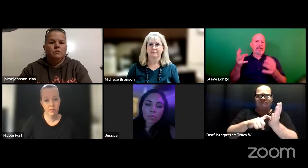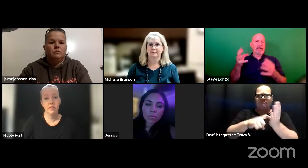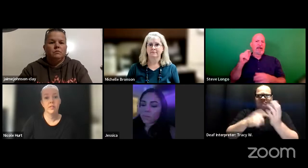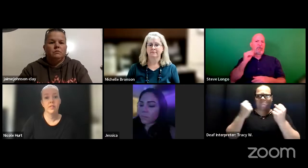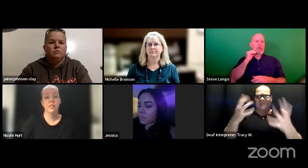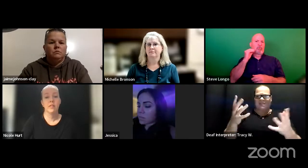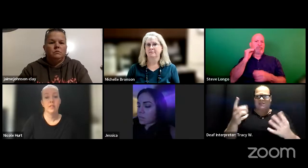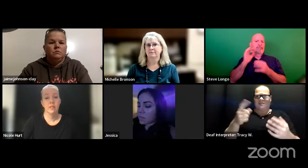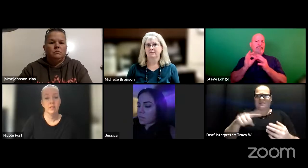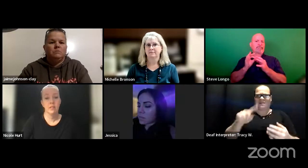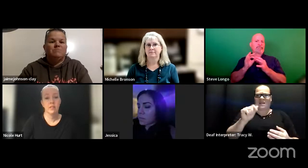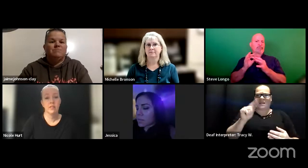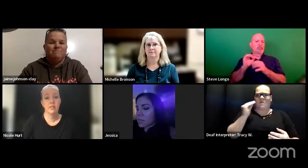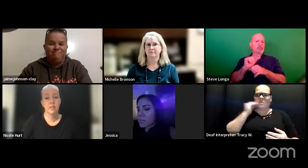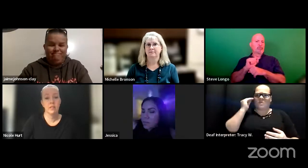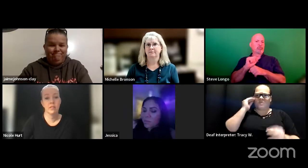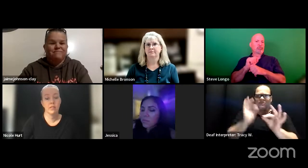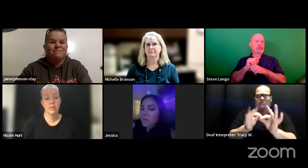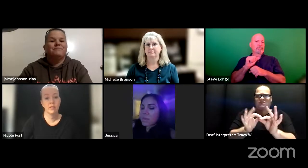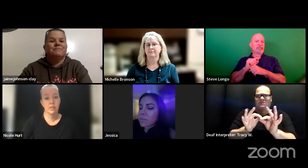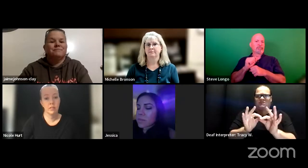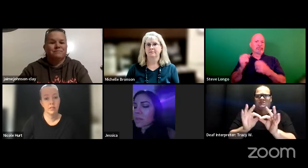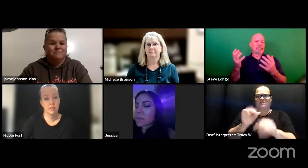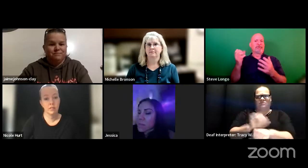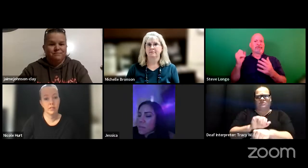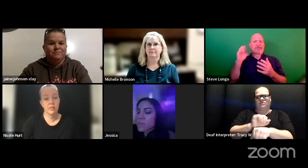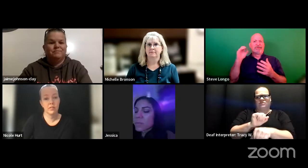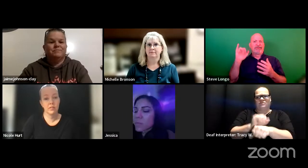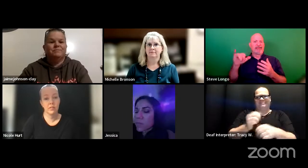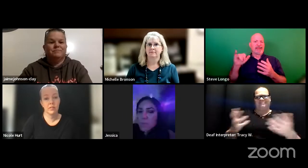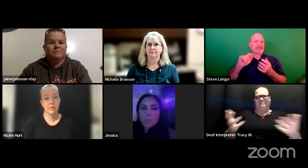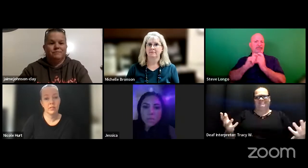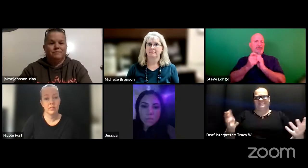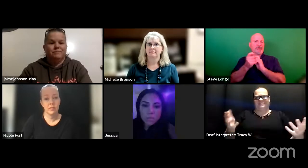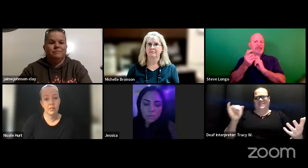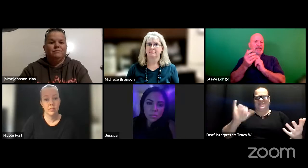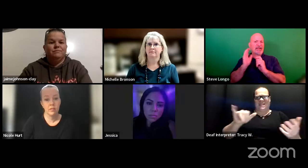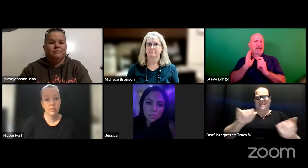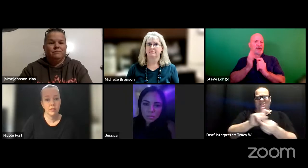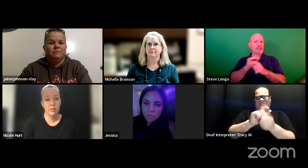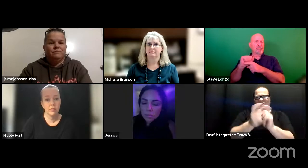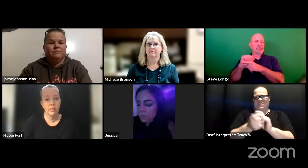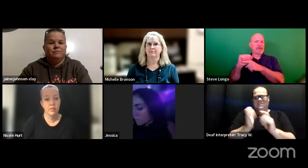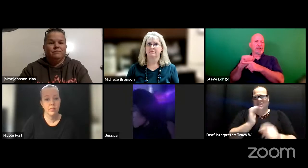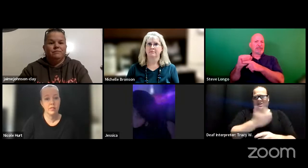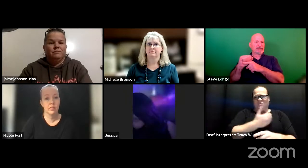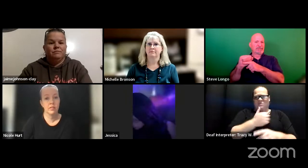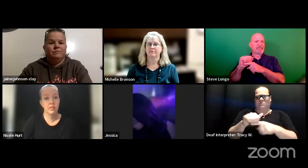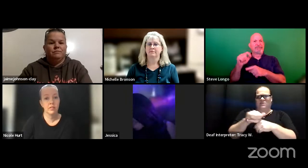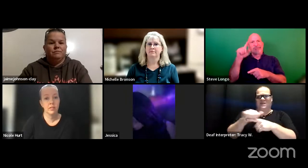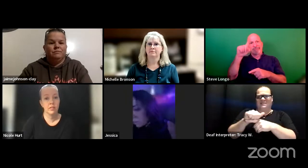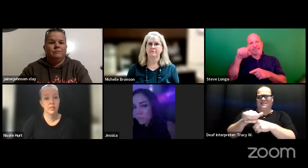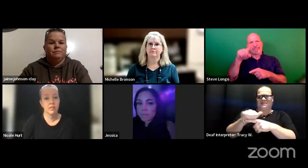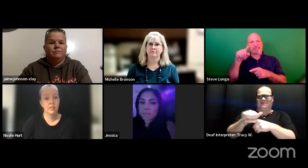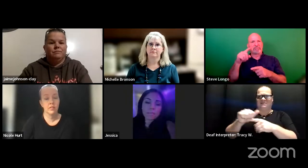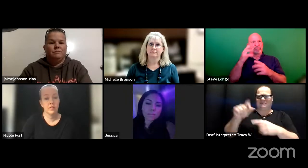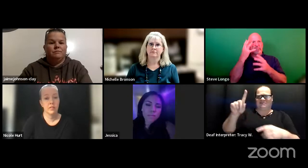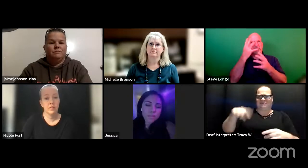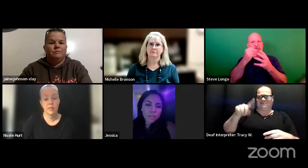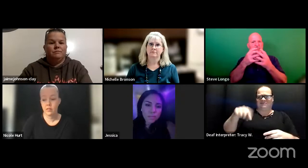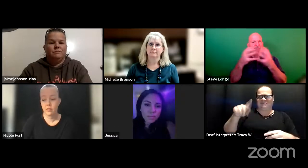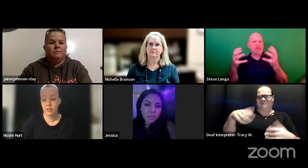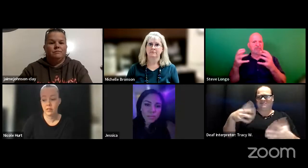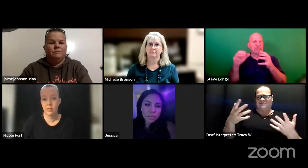I have noted that many of the interpreters, even for Sorensen Communications, is working at home. So that